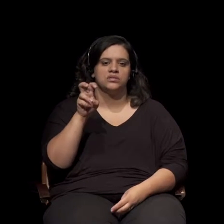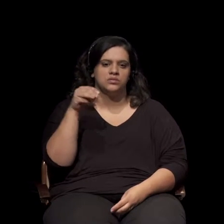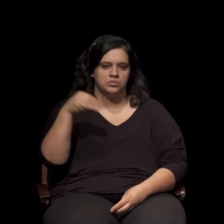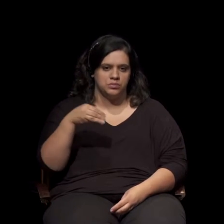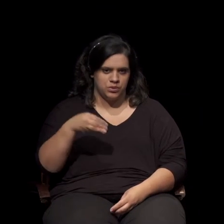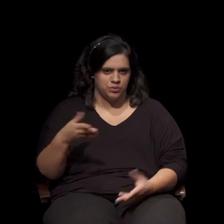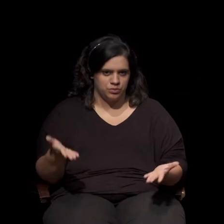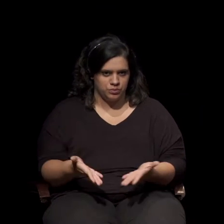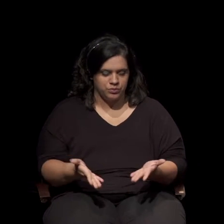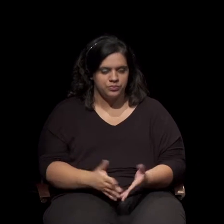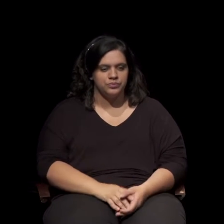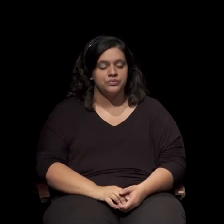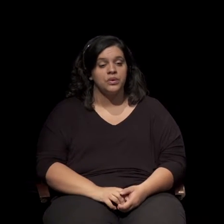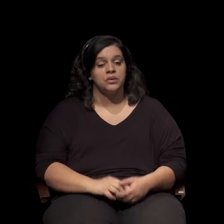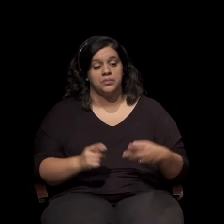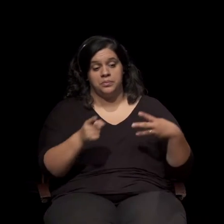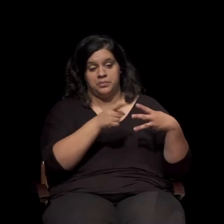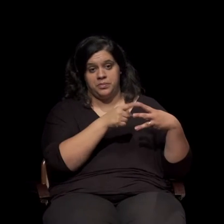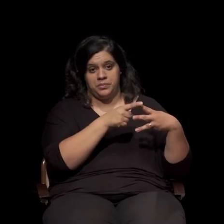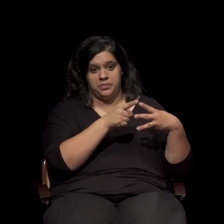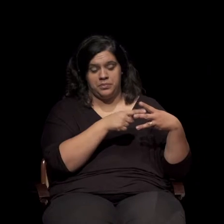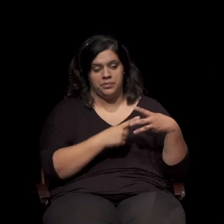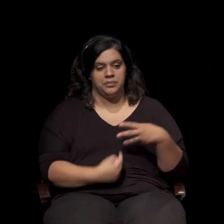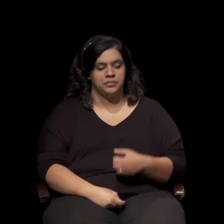Part one.